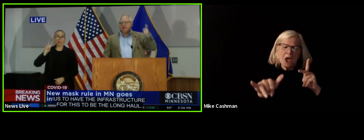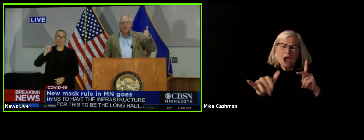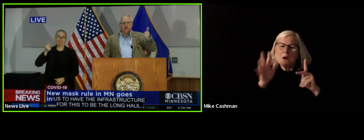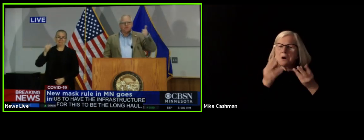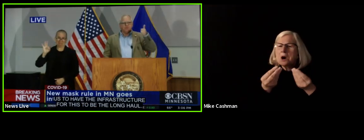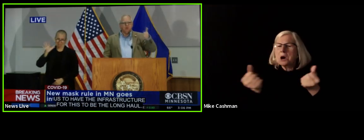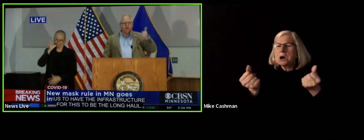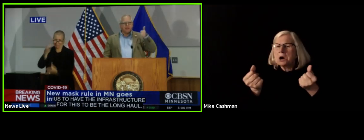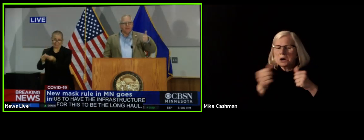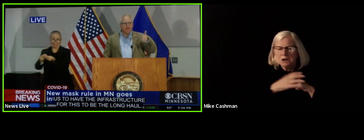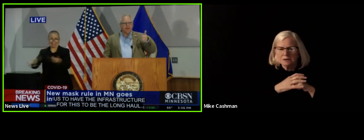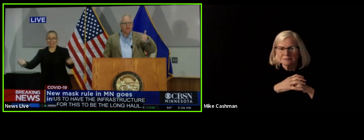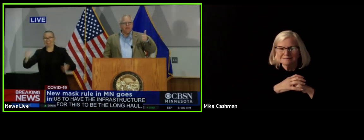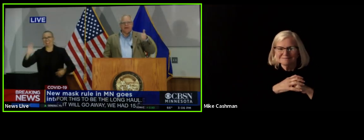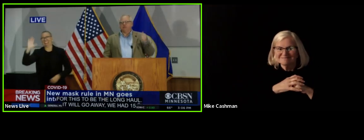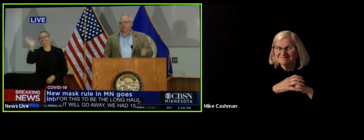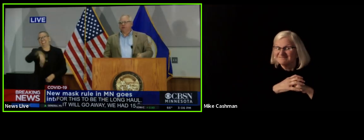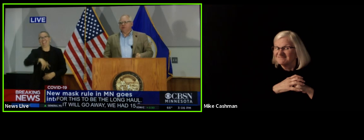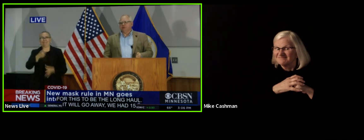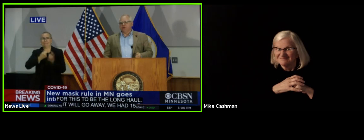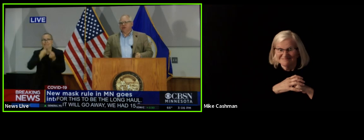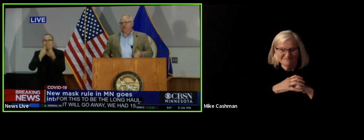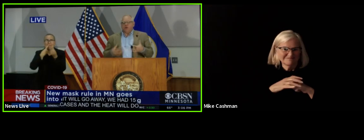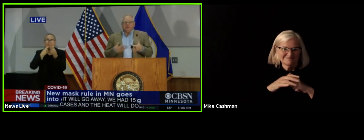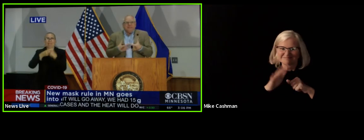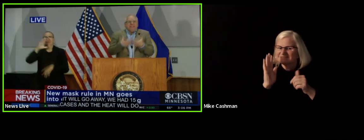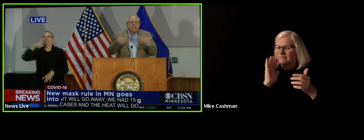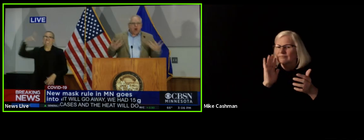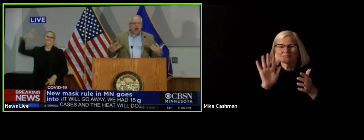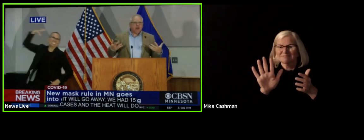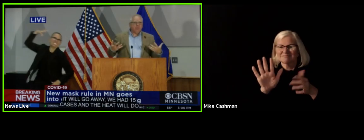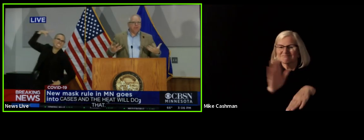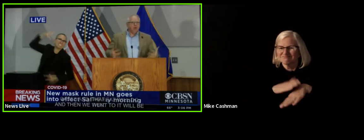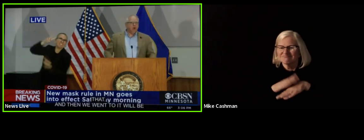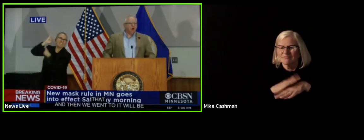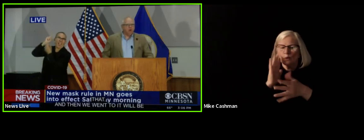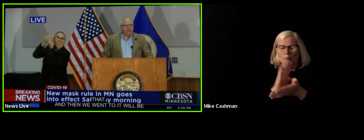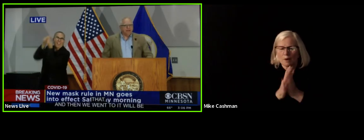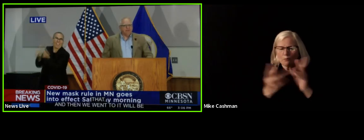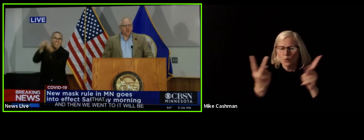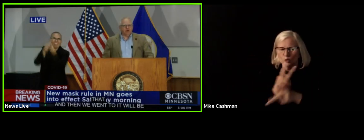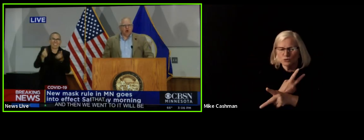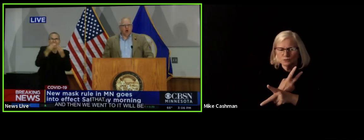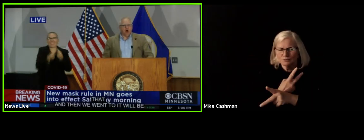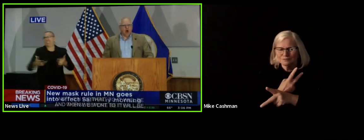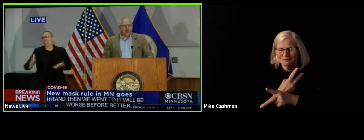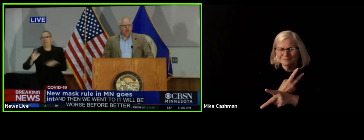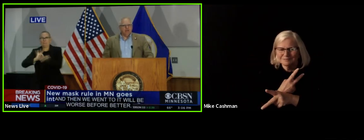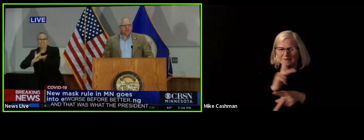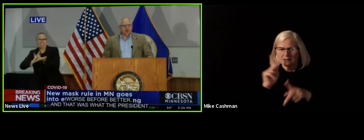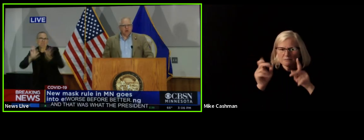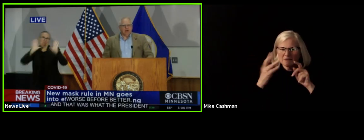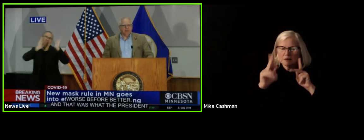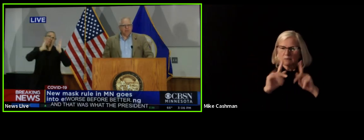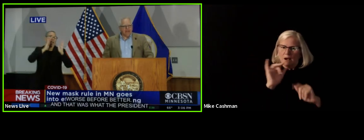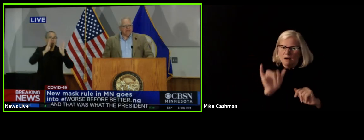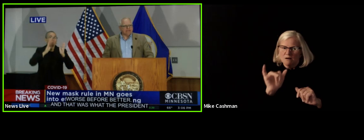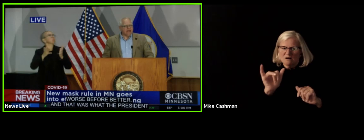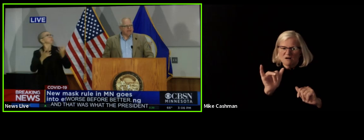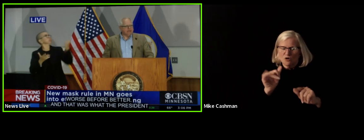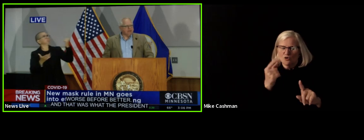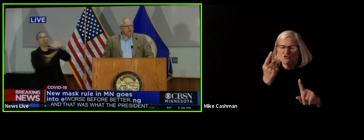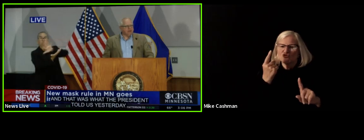get worse before it gets better. That's what the president told us yesterday. So I think it's dawning on people. We're in it for the long haul. So